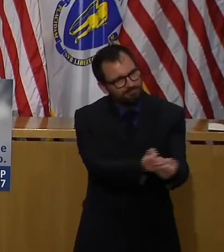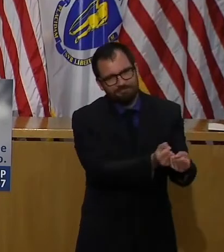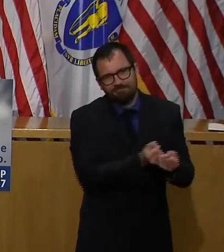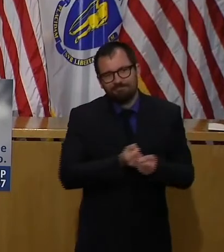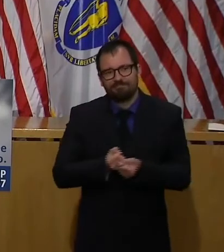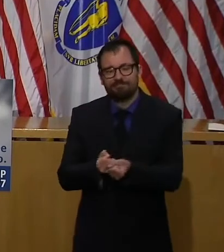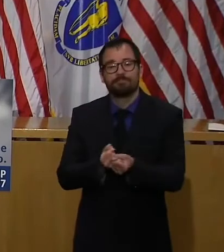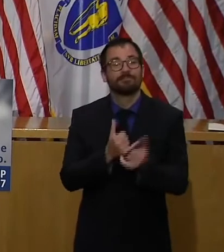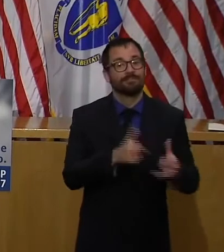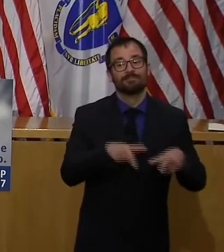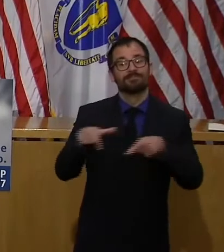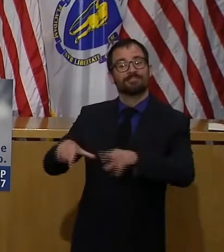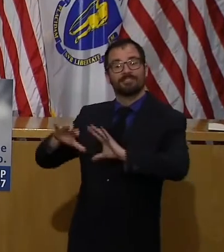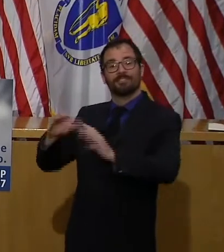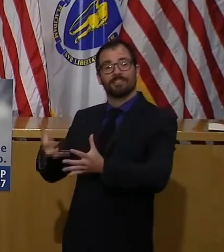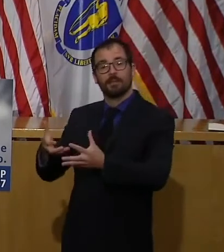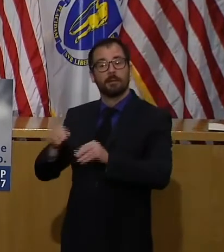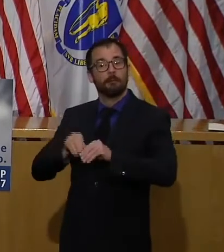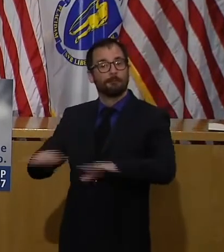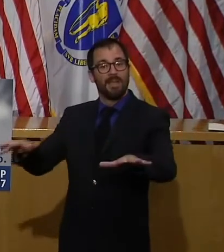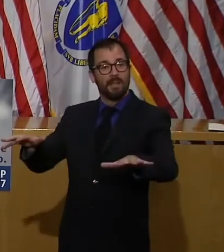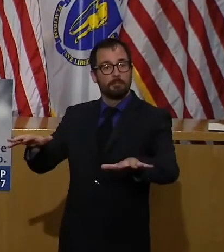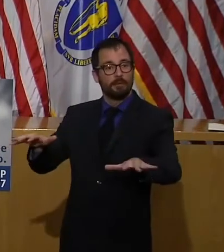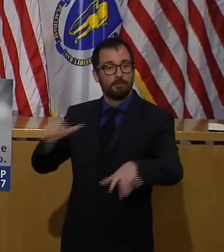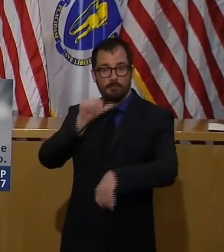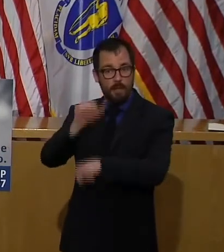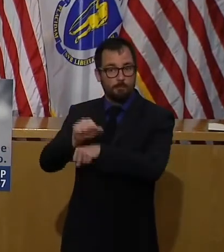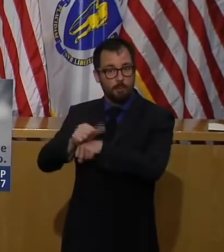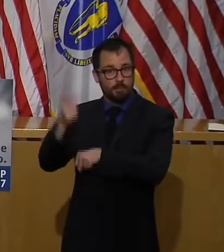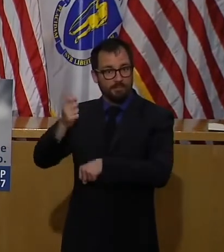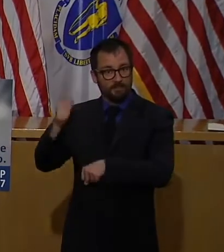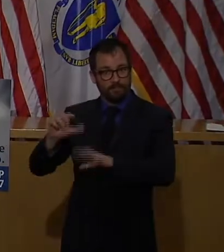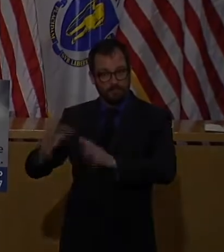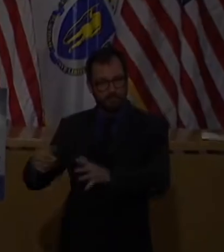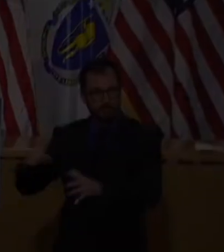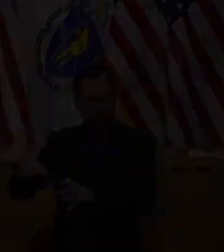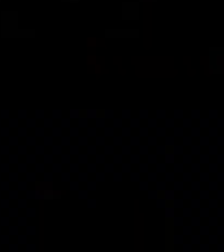up and operating within a couple of weeks. Thanks. Can I ask Lieutenant Governor?